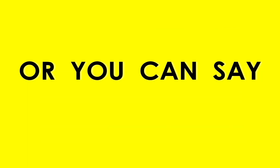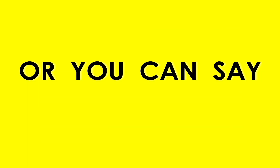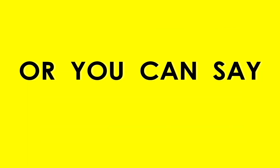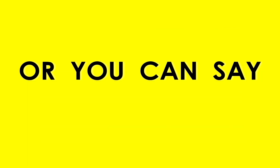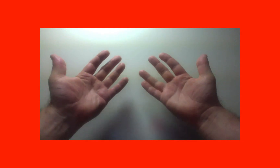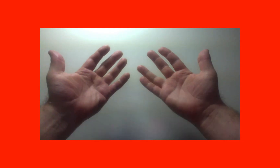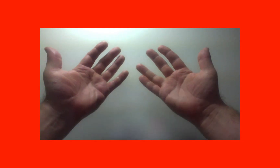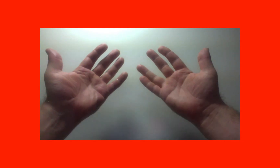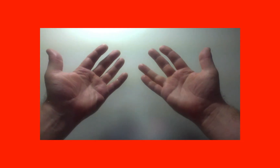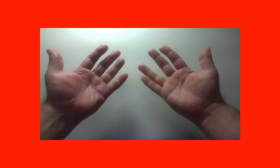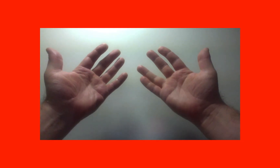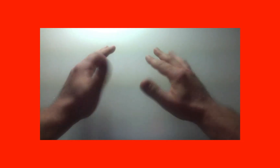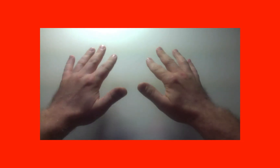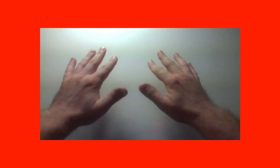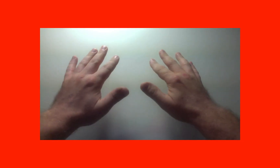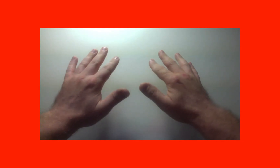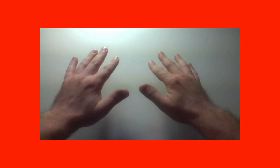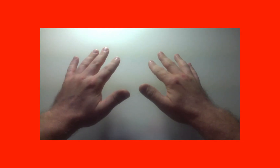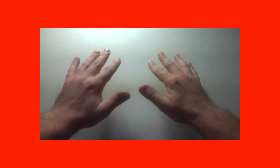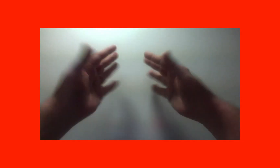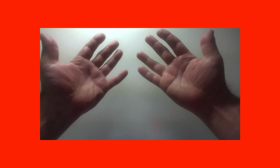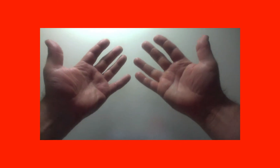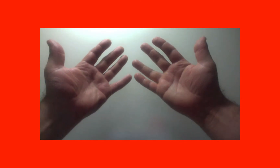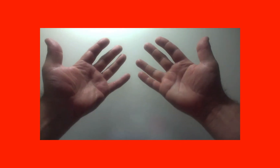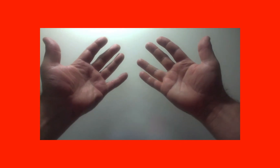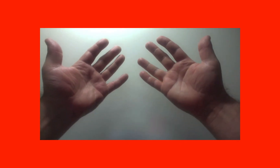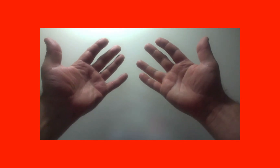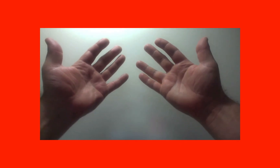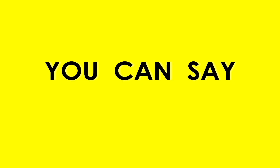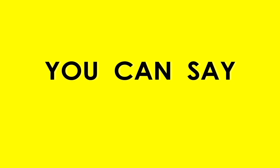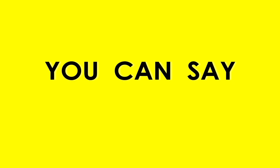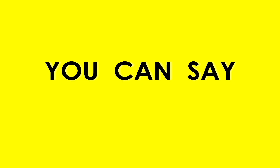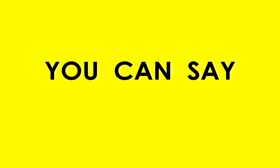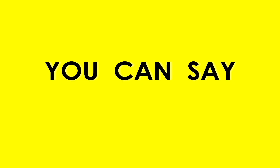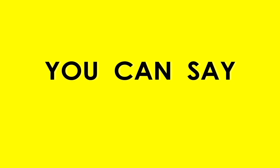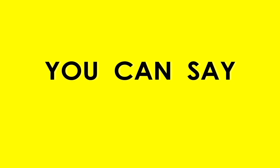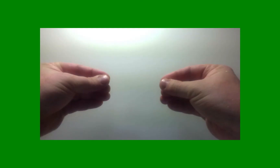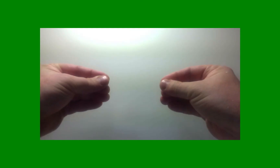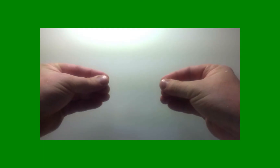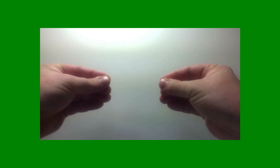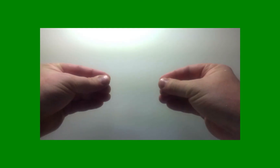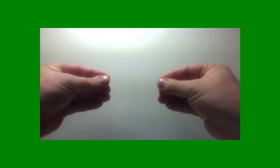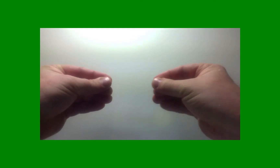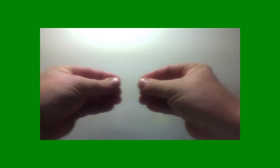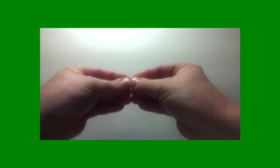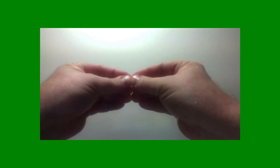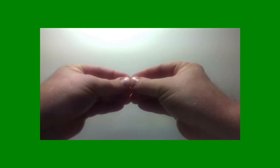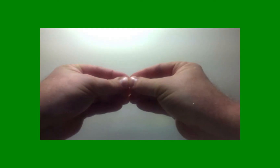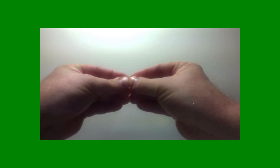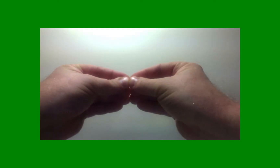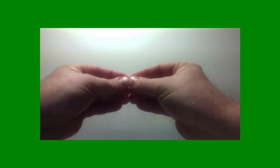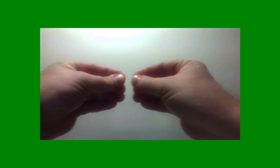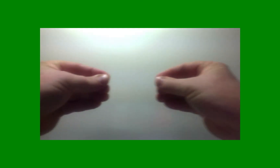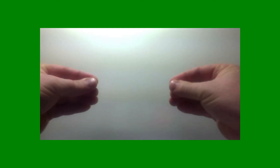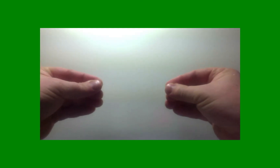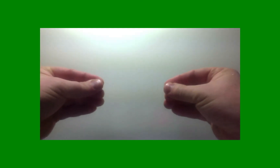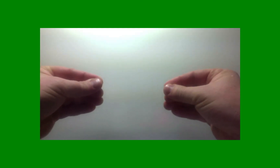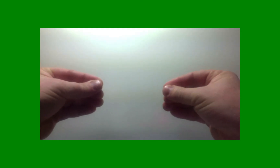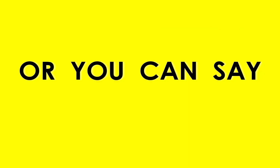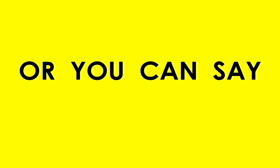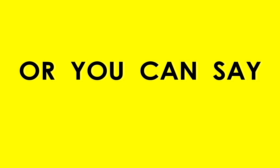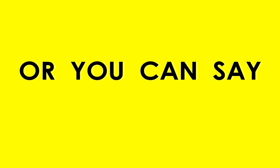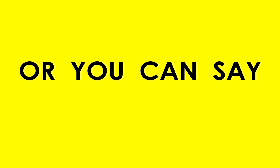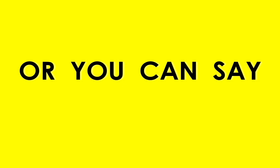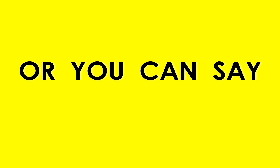as in most of my recordings, especially the ones that are very repetitive, gets more dense as it continues. More